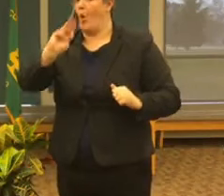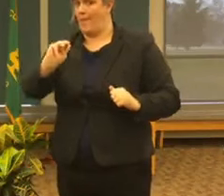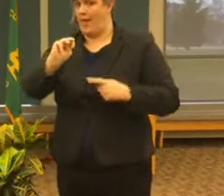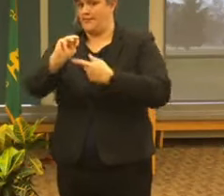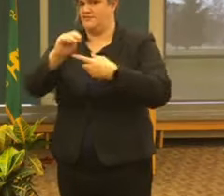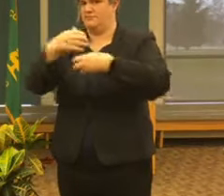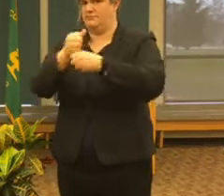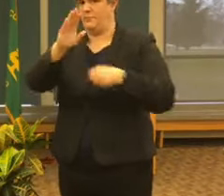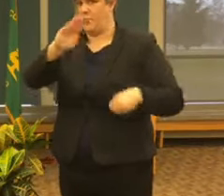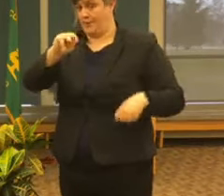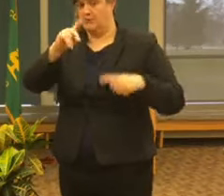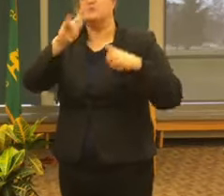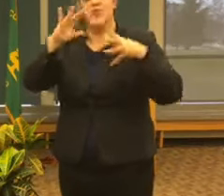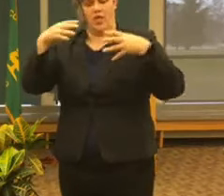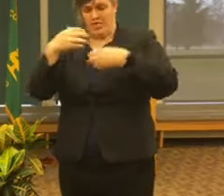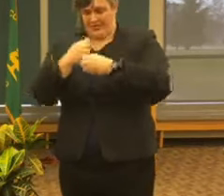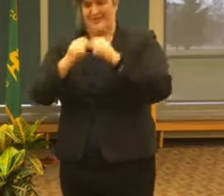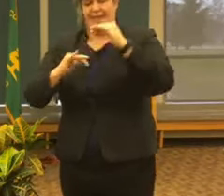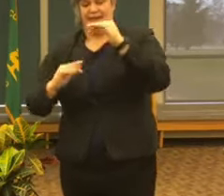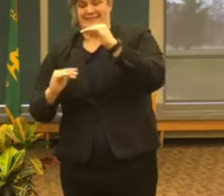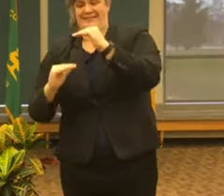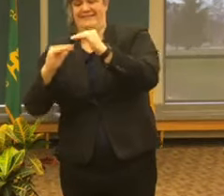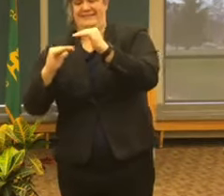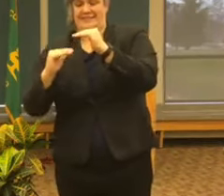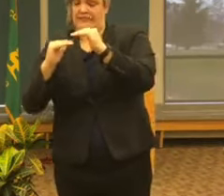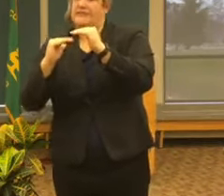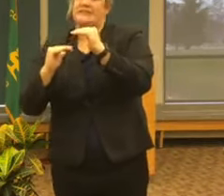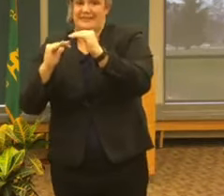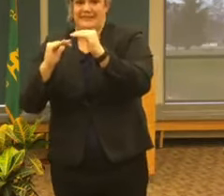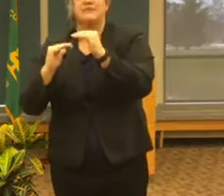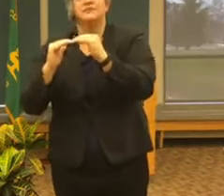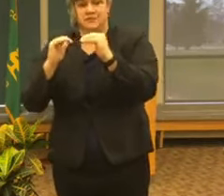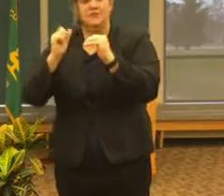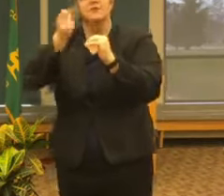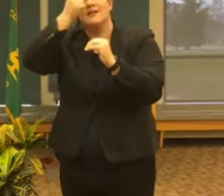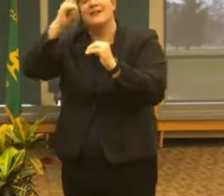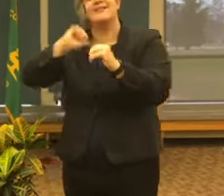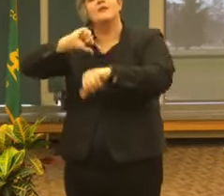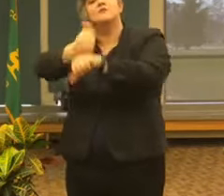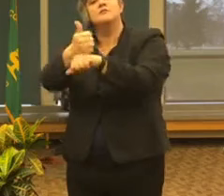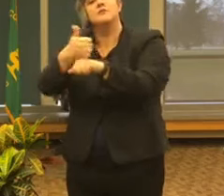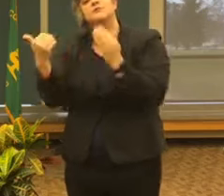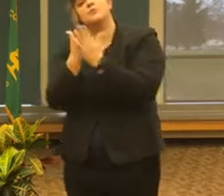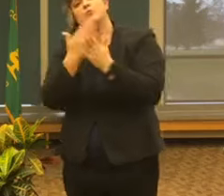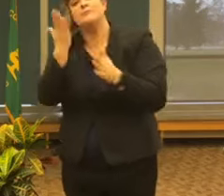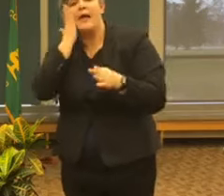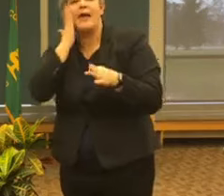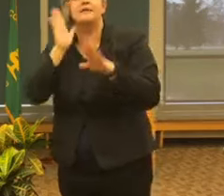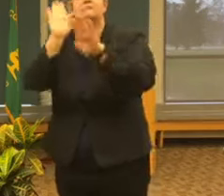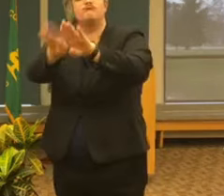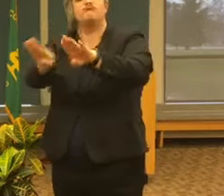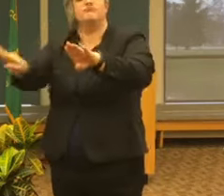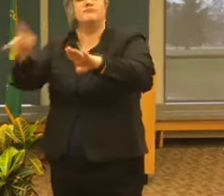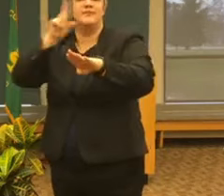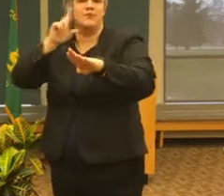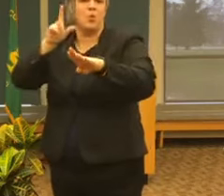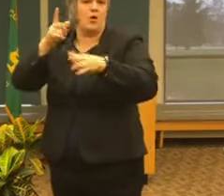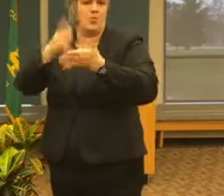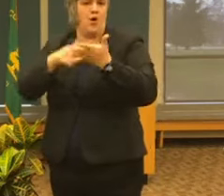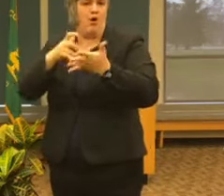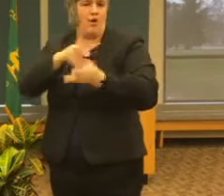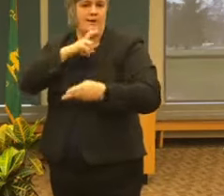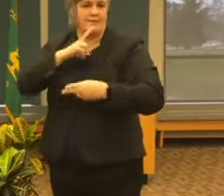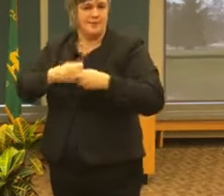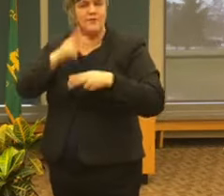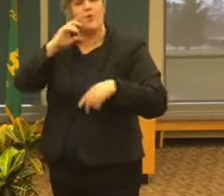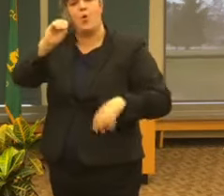capacity, but like I said, I spoke with Beaumont yesterday, and they were adding additional beds in the places that I mentioned, some